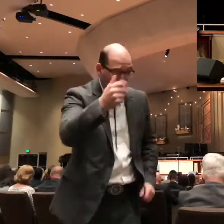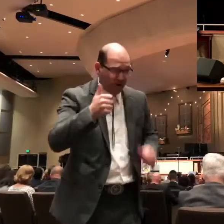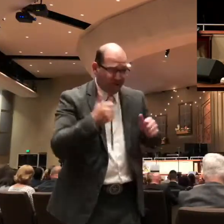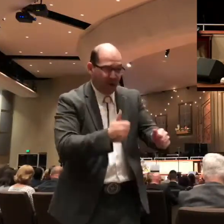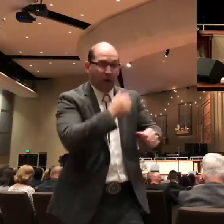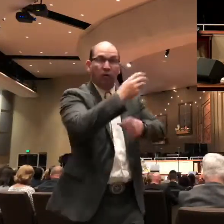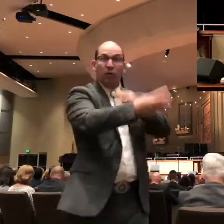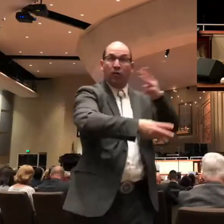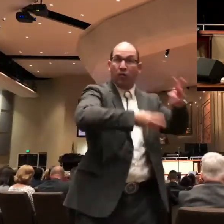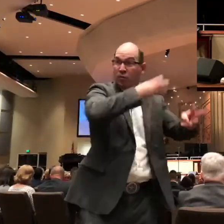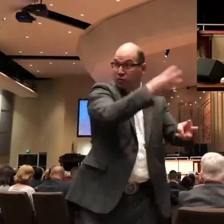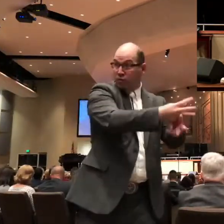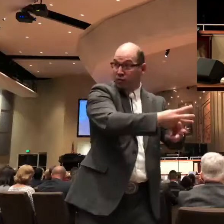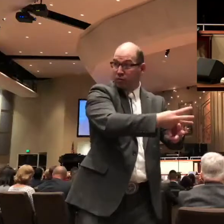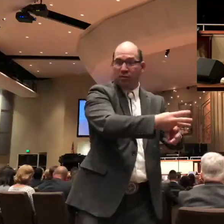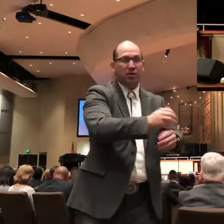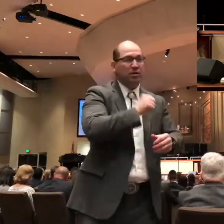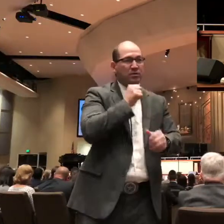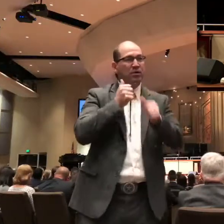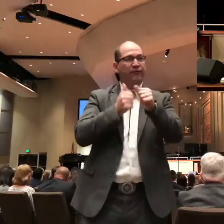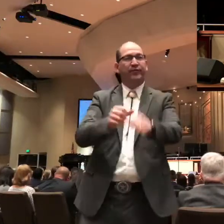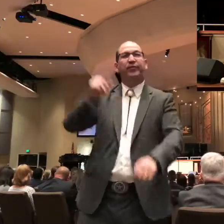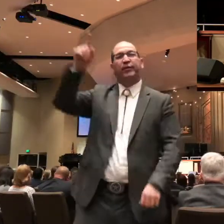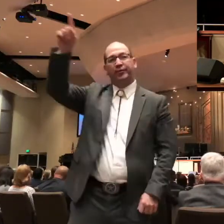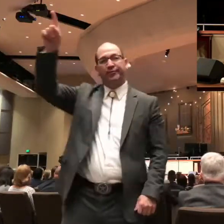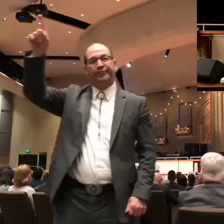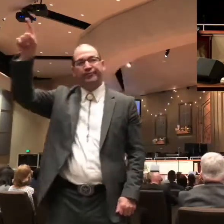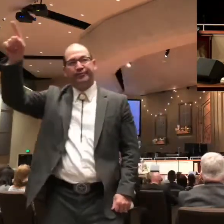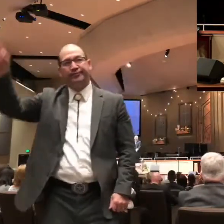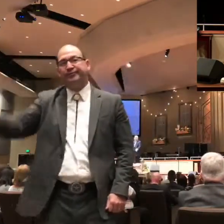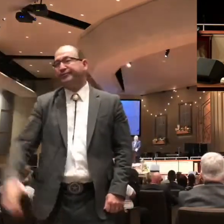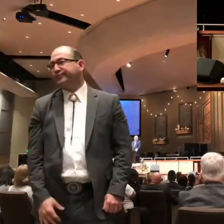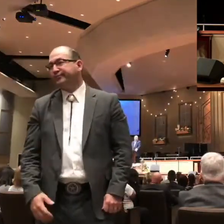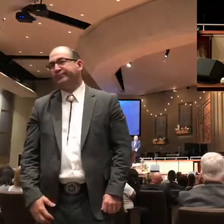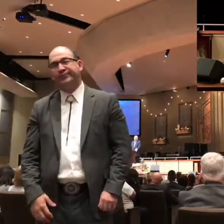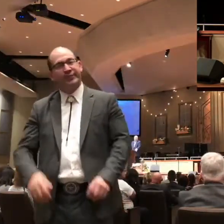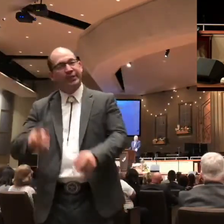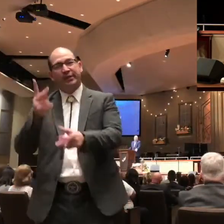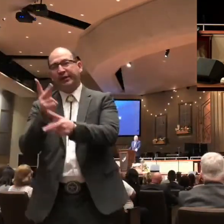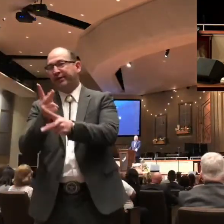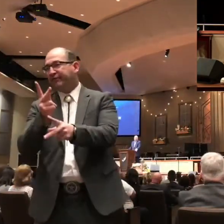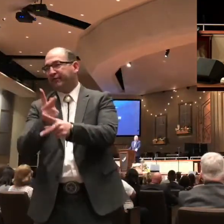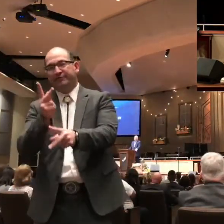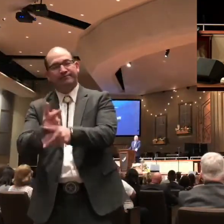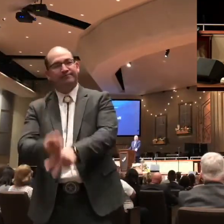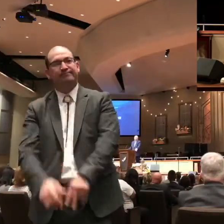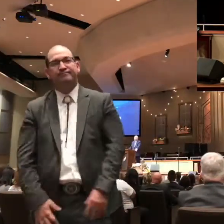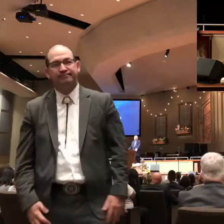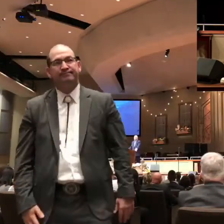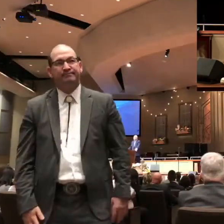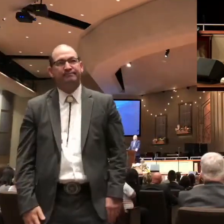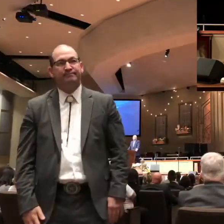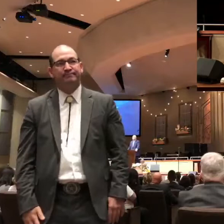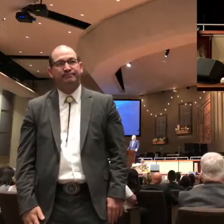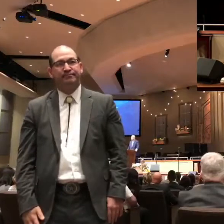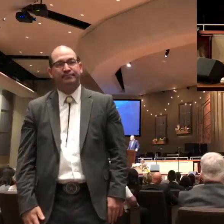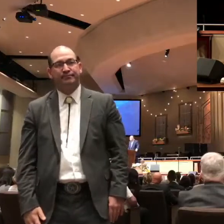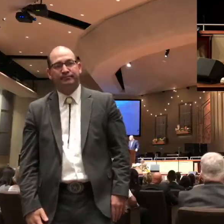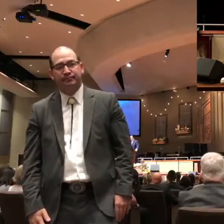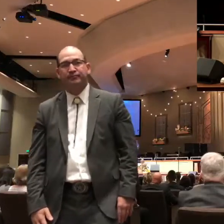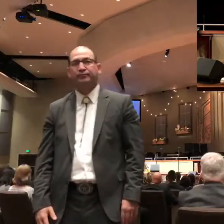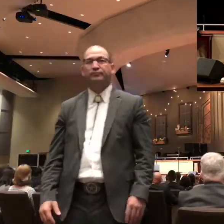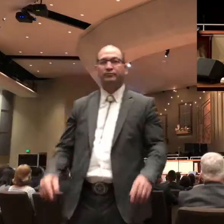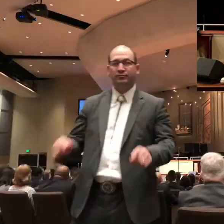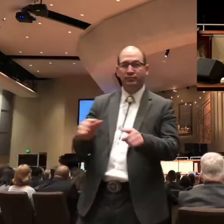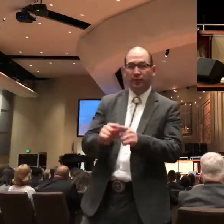world, and not after Christ. And not after Christ. Now, I think the word beware is a